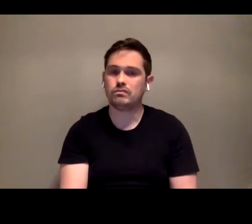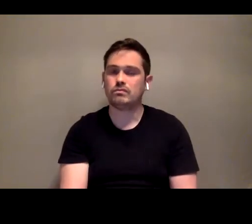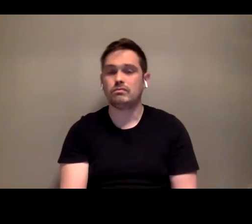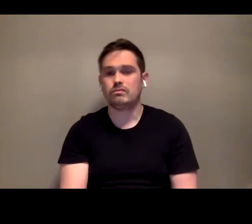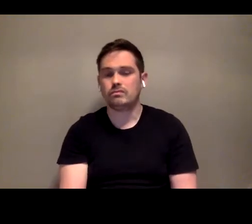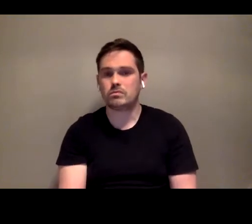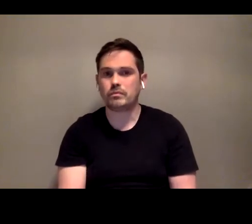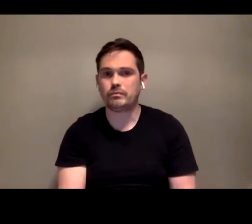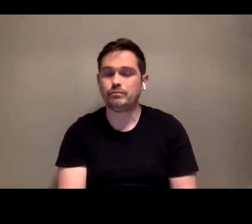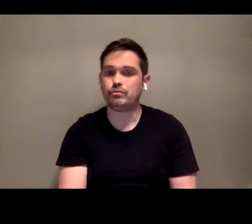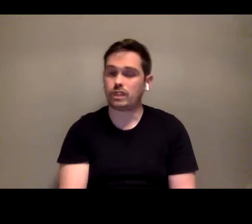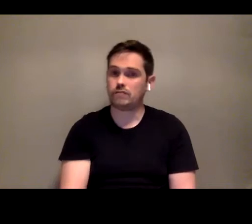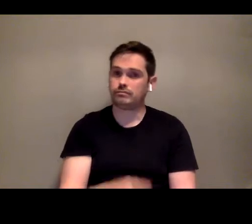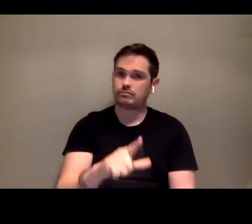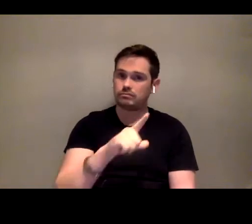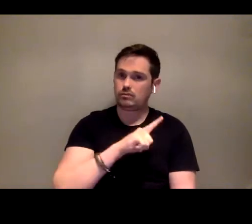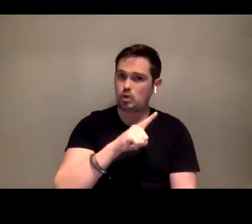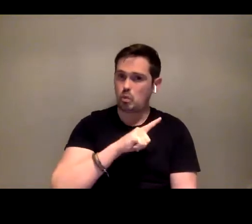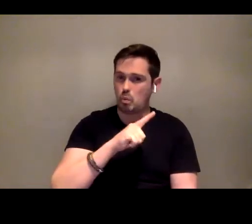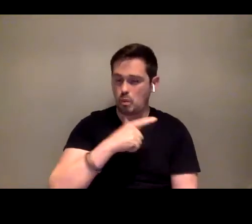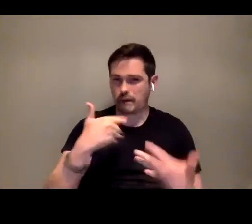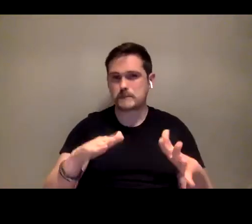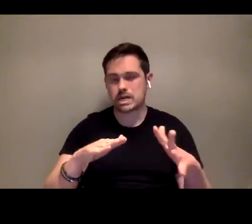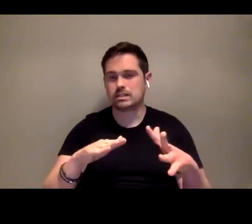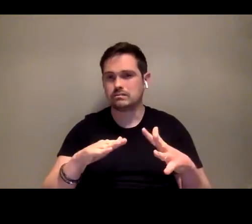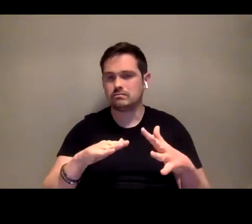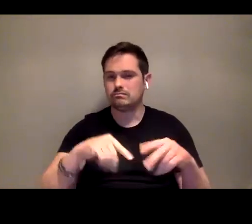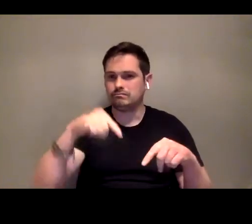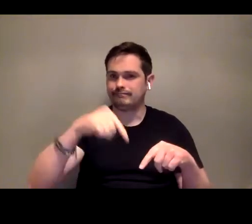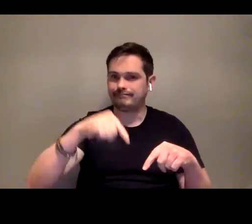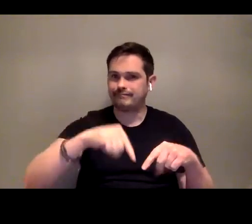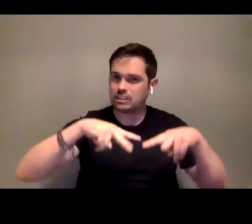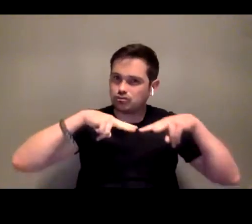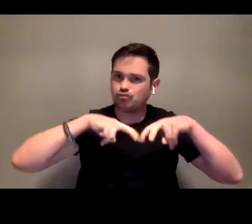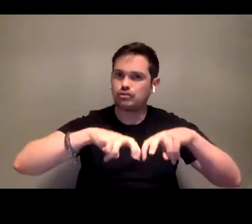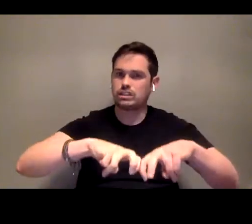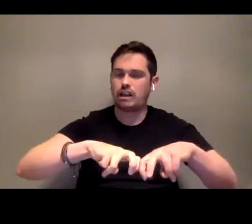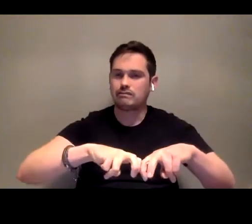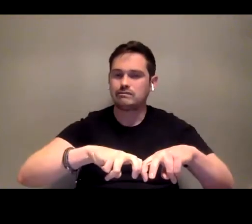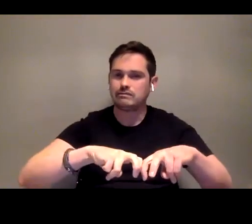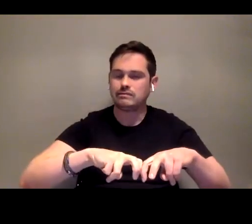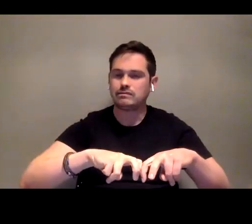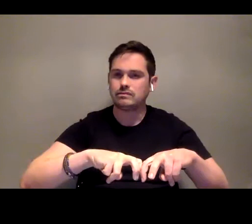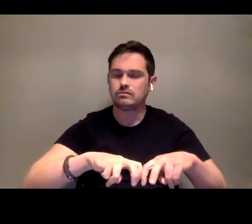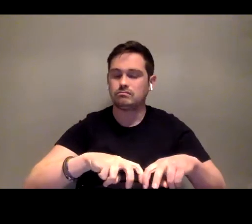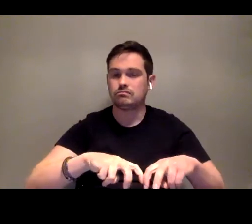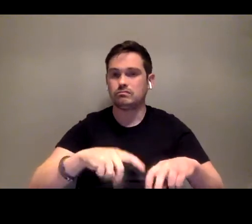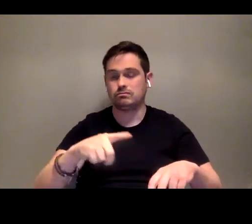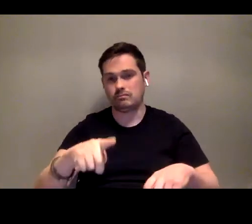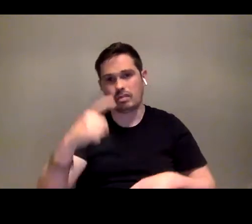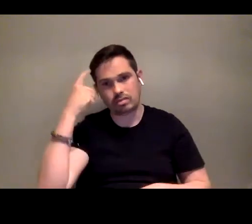through. So that's kind of why we did this report, is sort of to show just even at the beginning of our vision, what is possible. Now,